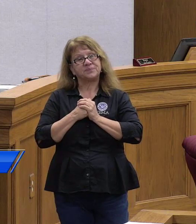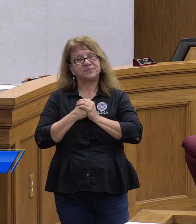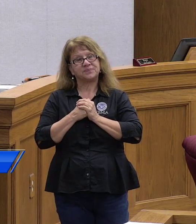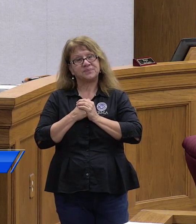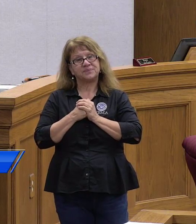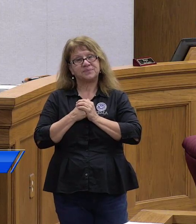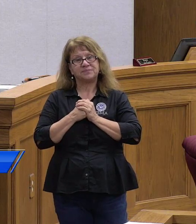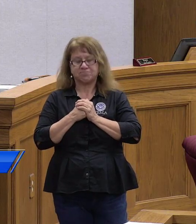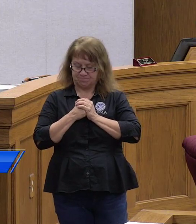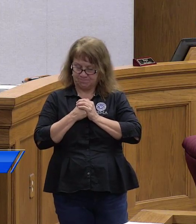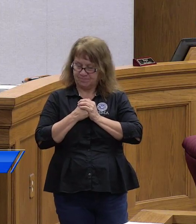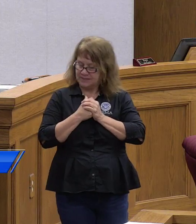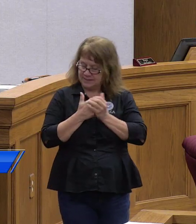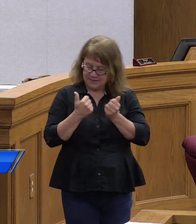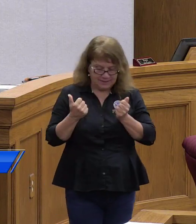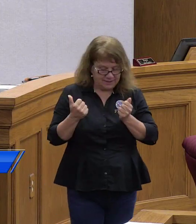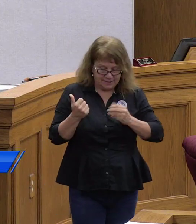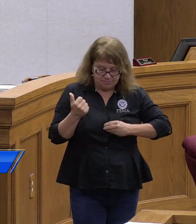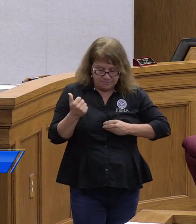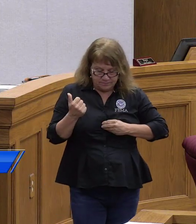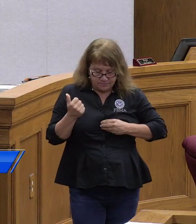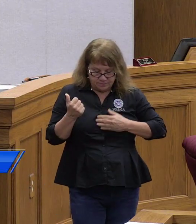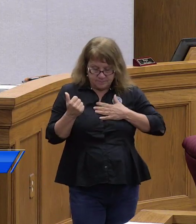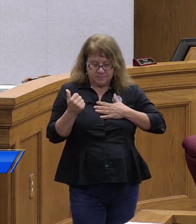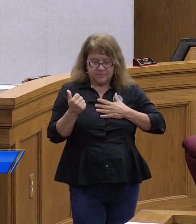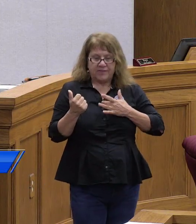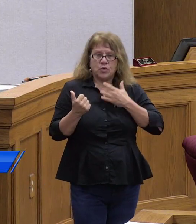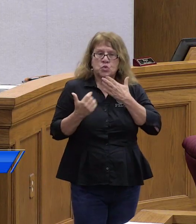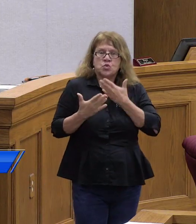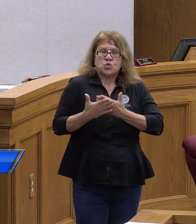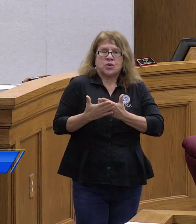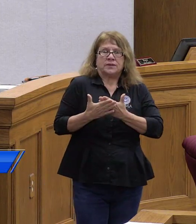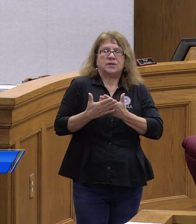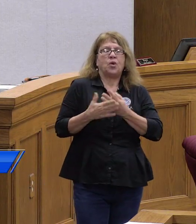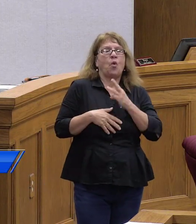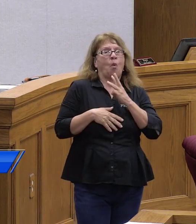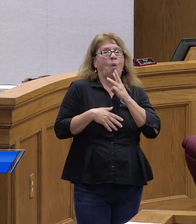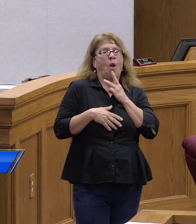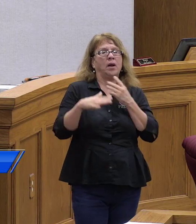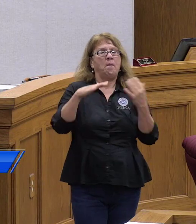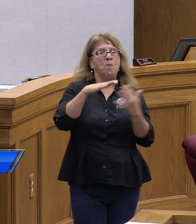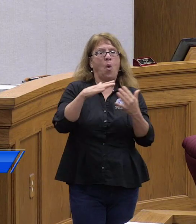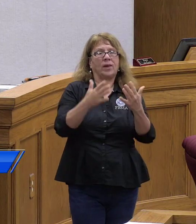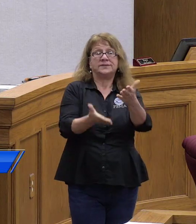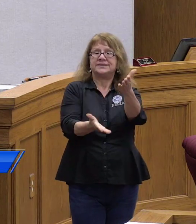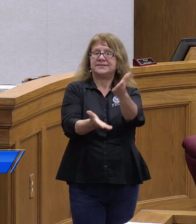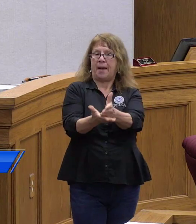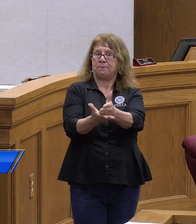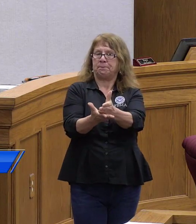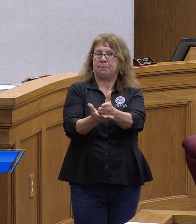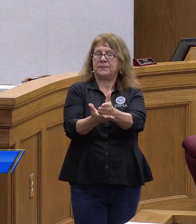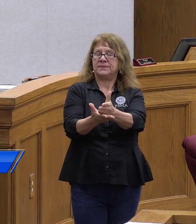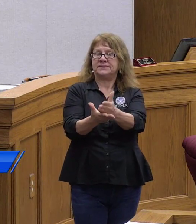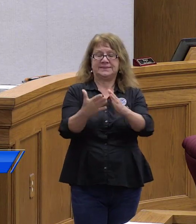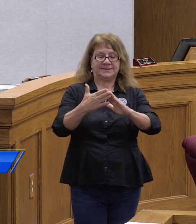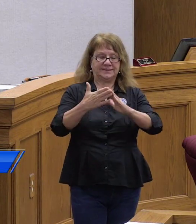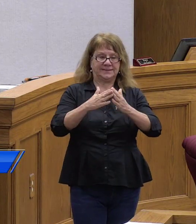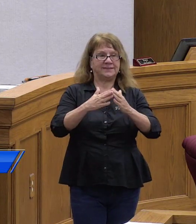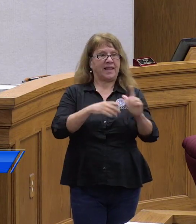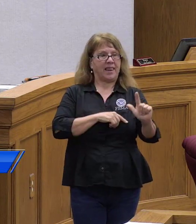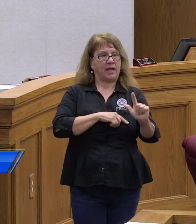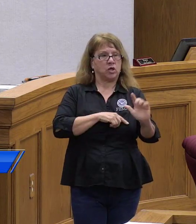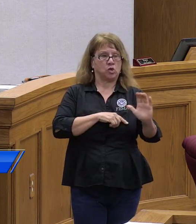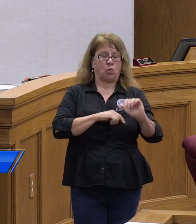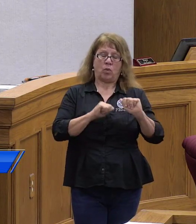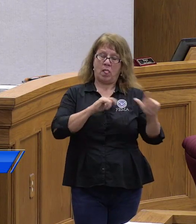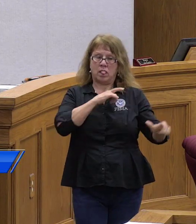very cathartic thing to say that the boil advisory has been lifted for the city of Lake Charles, and that, of course, is the largest water